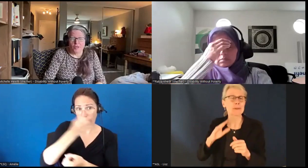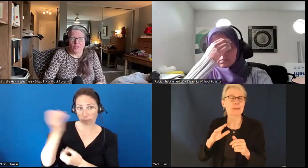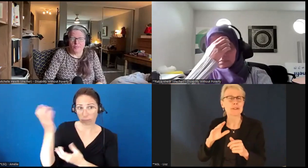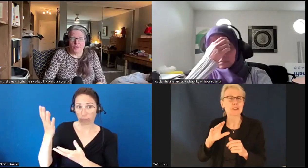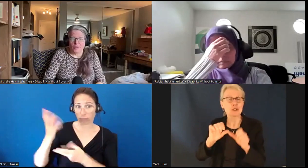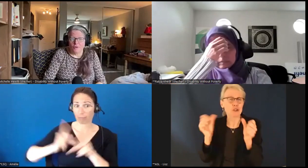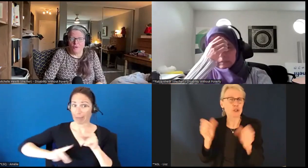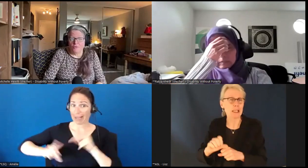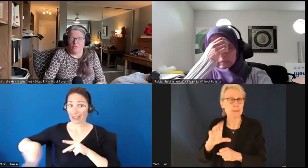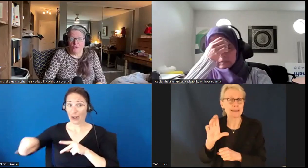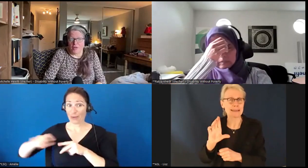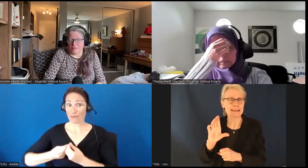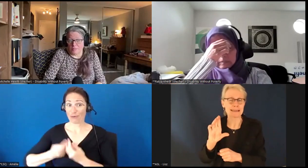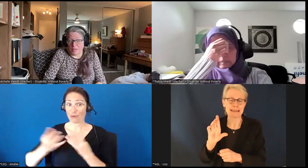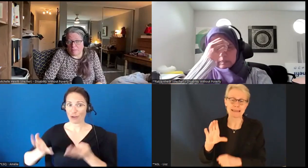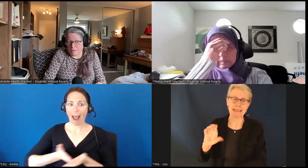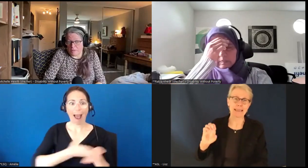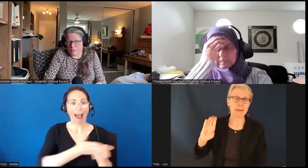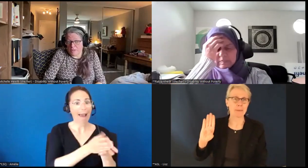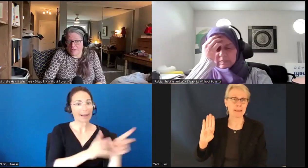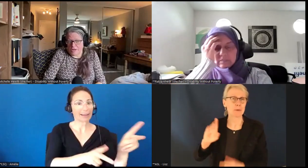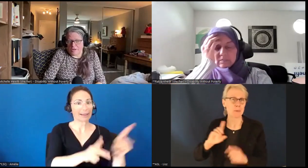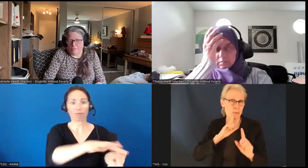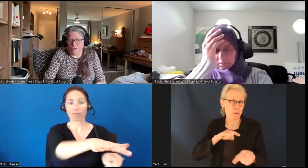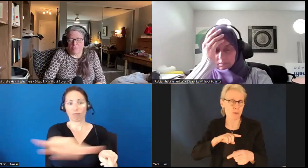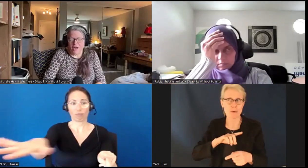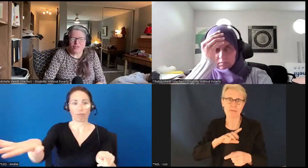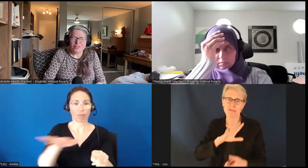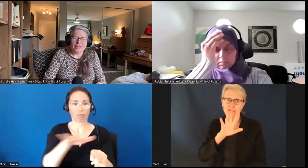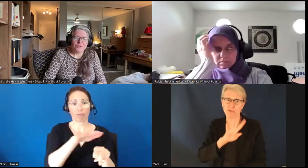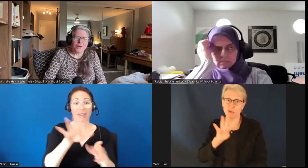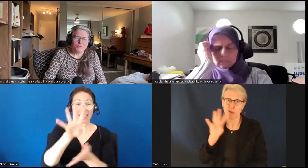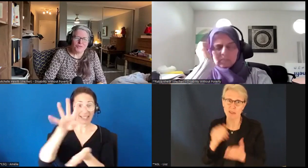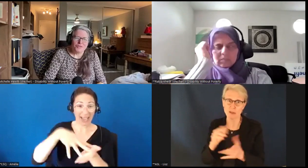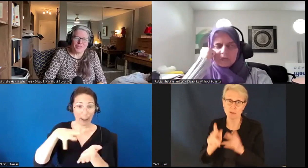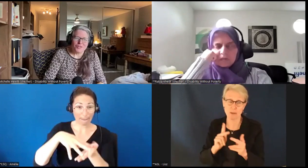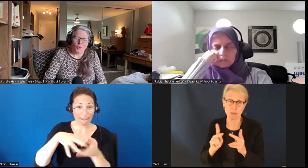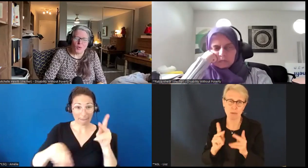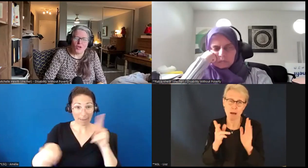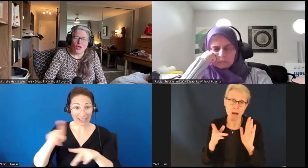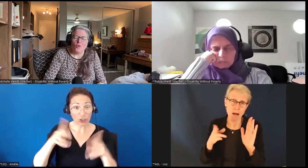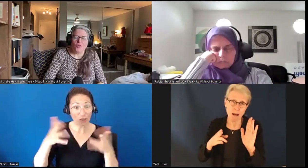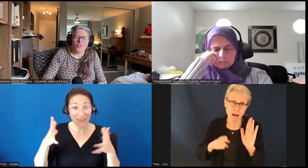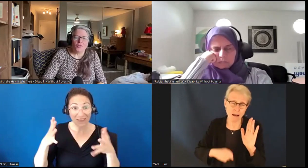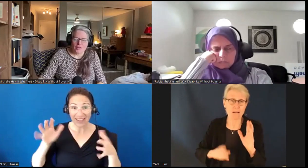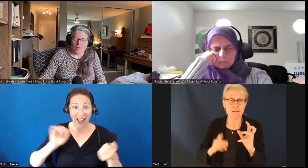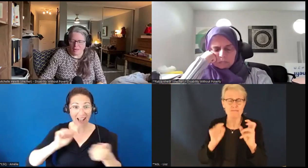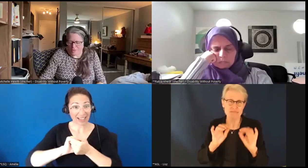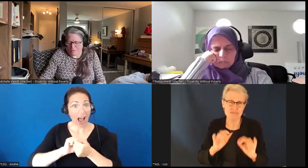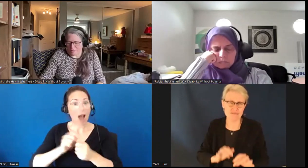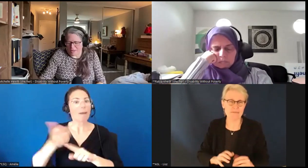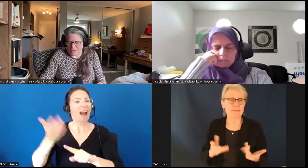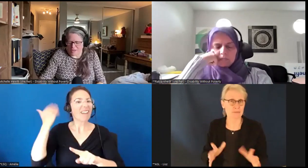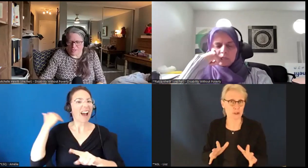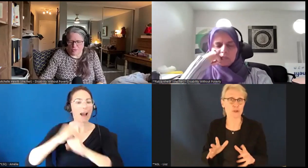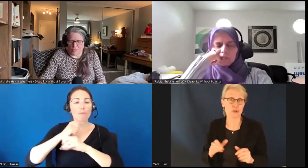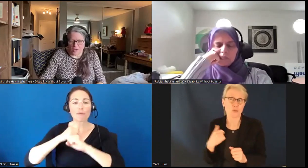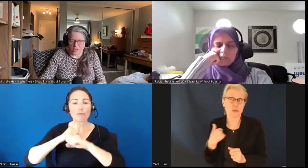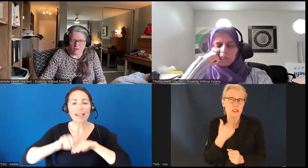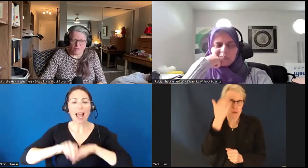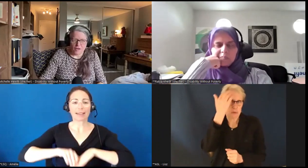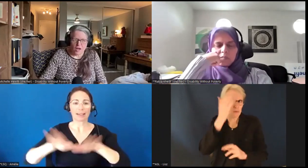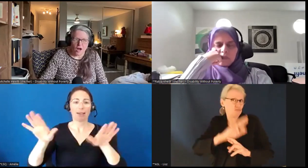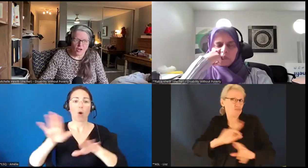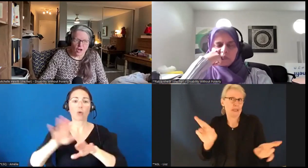that over 4,000 people took part in, and so we know that the opinions that